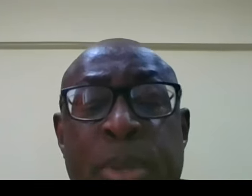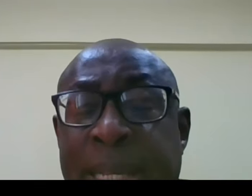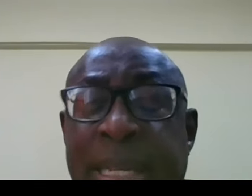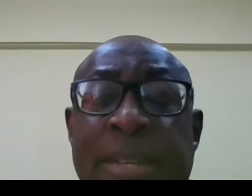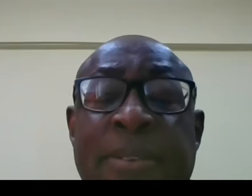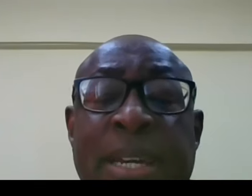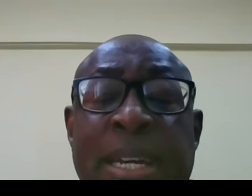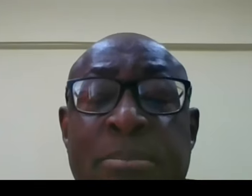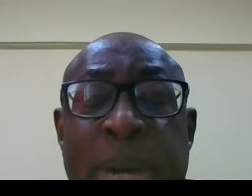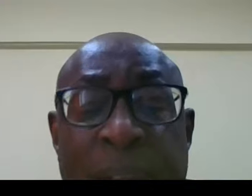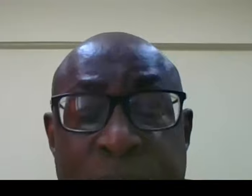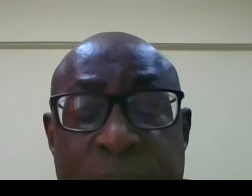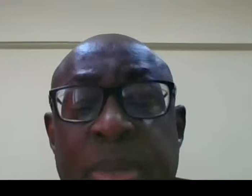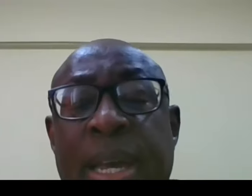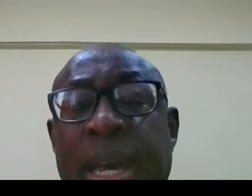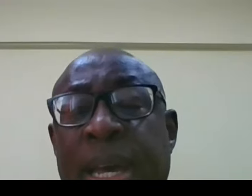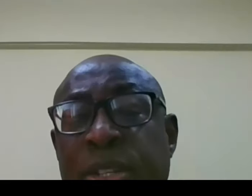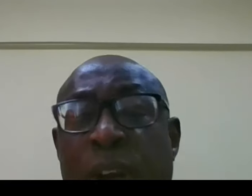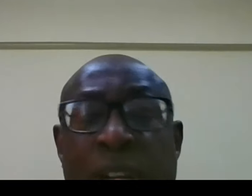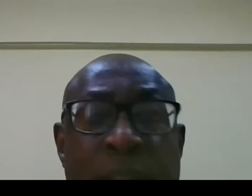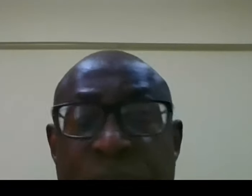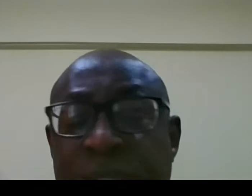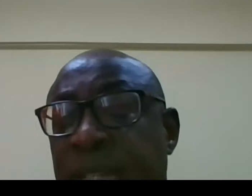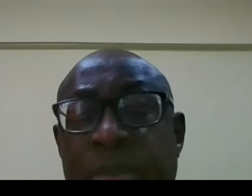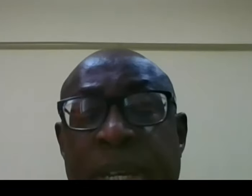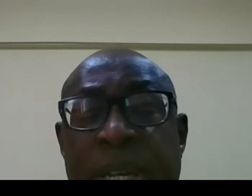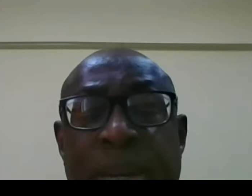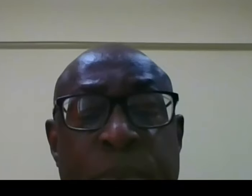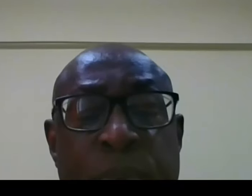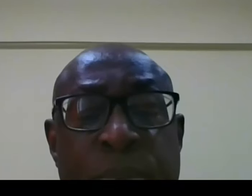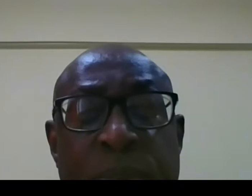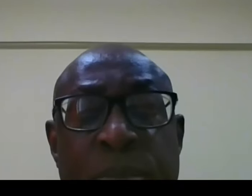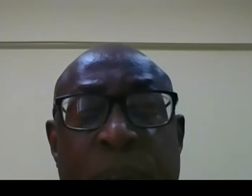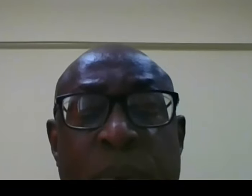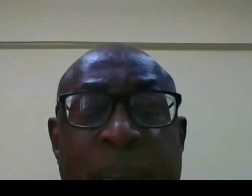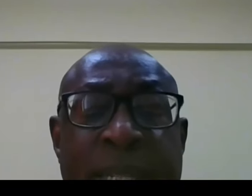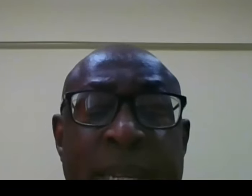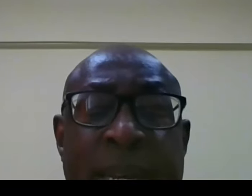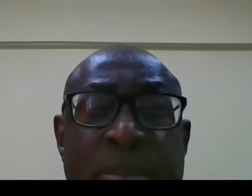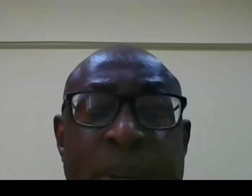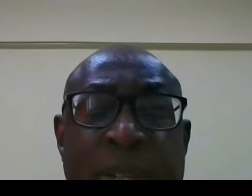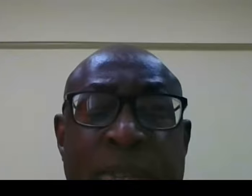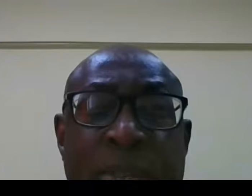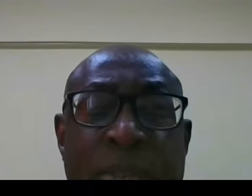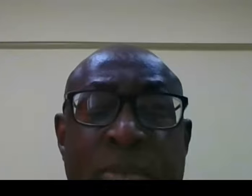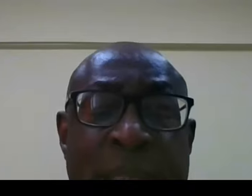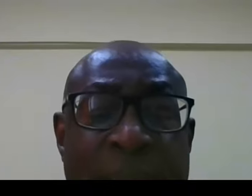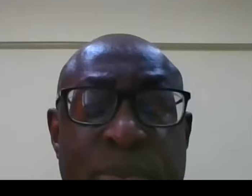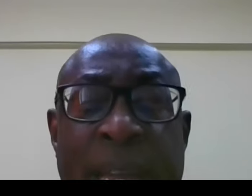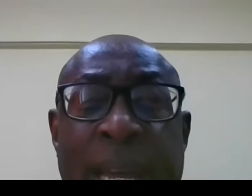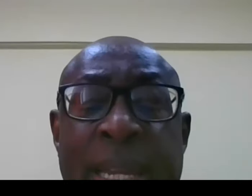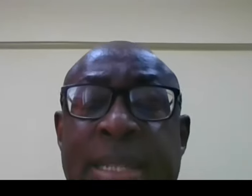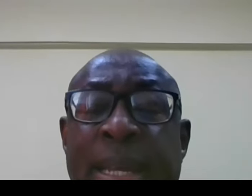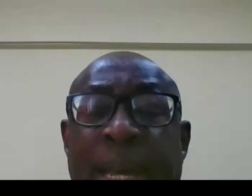by a significant margin. And Dr. Bristol would be quite at home with that